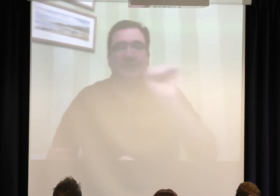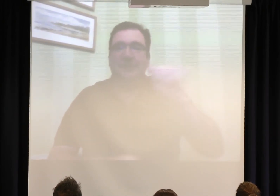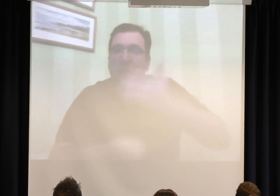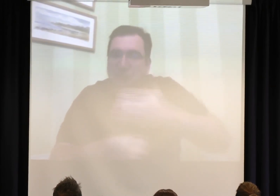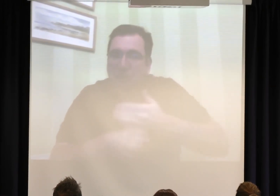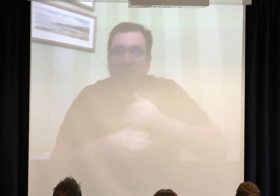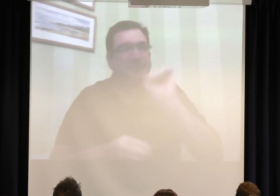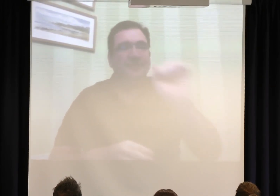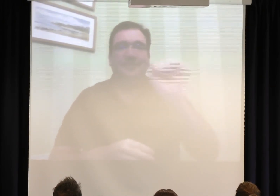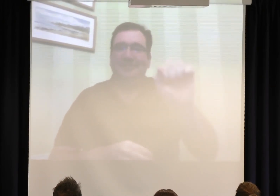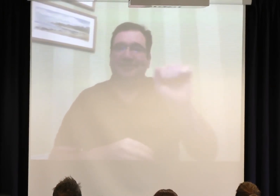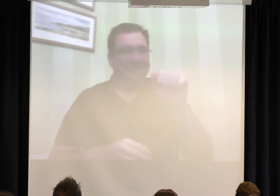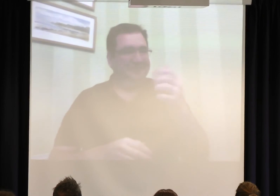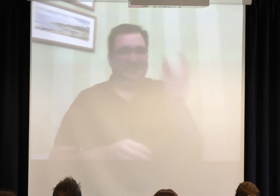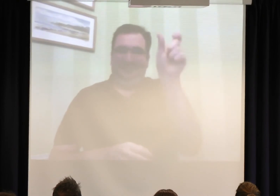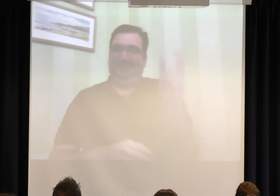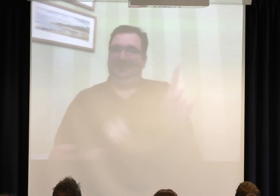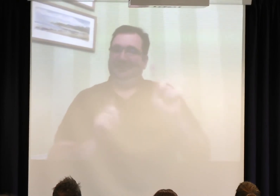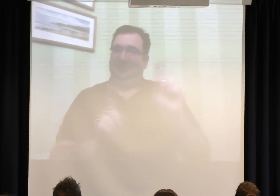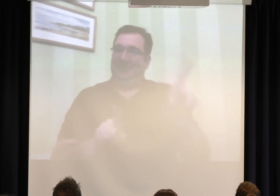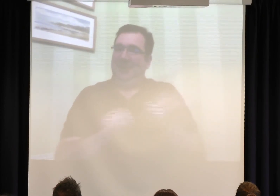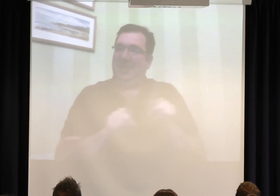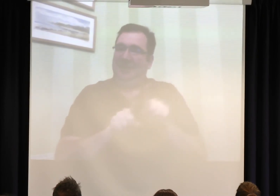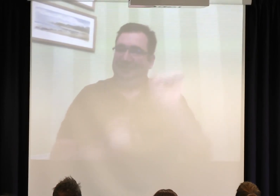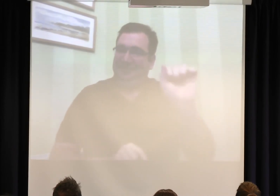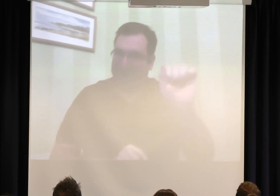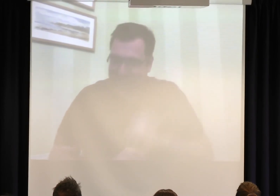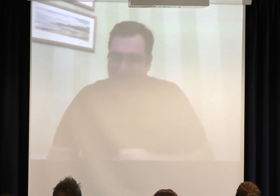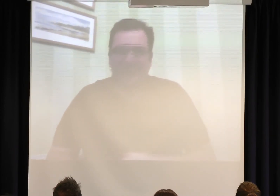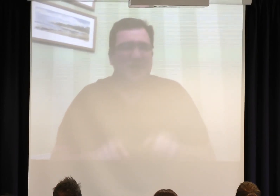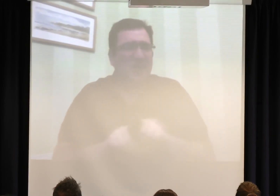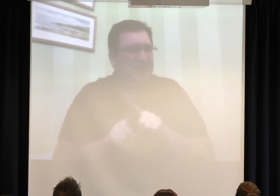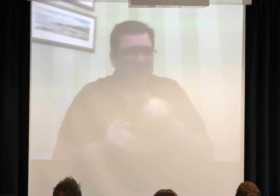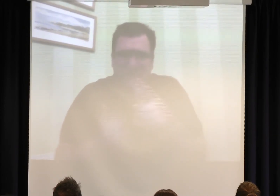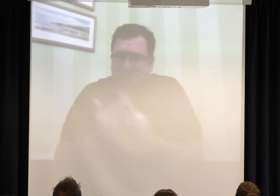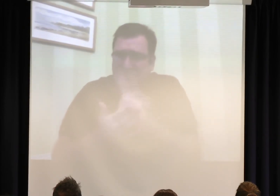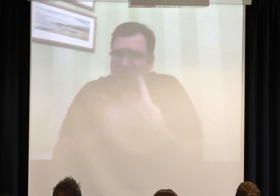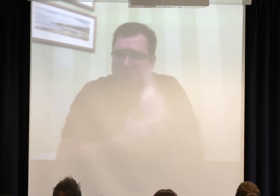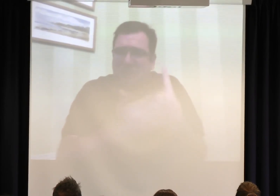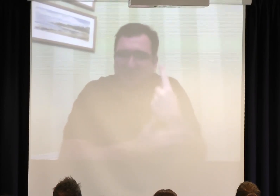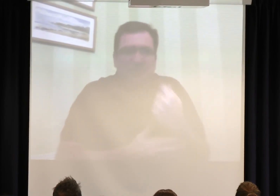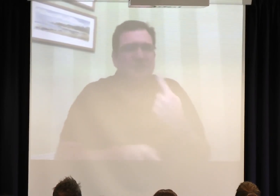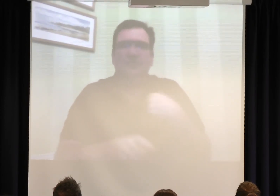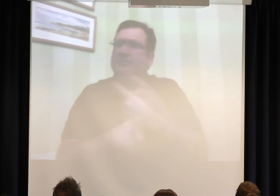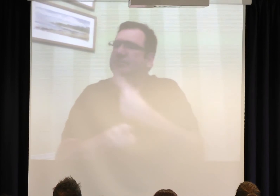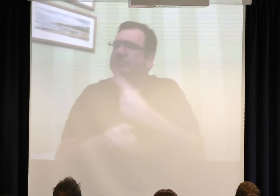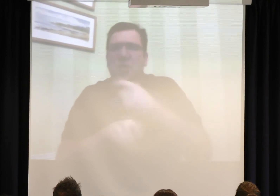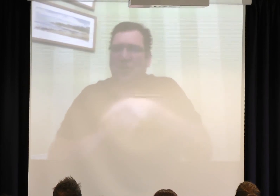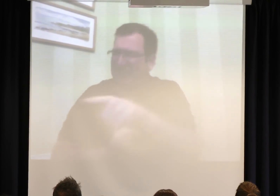looking back on that day, thinking about John's contribution, who he was as a person, his work, I remember there were so many